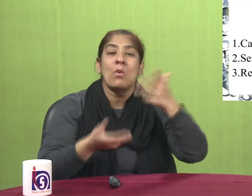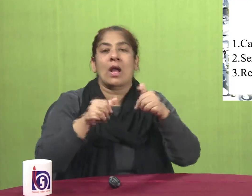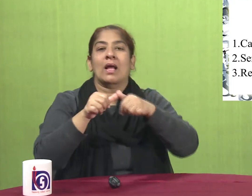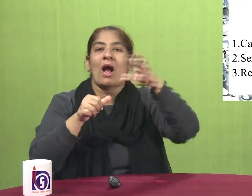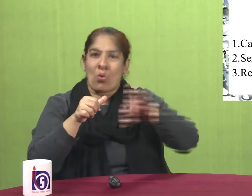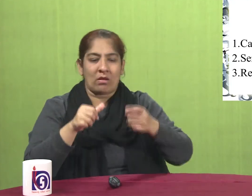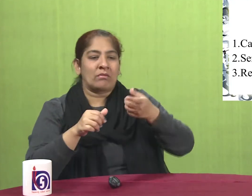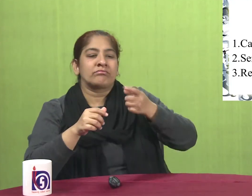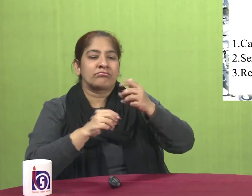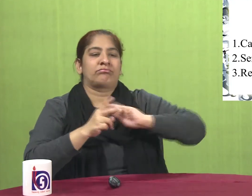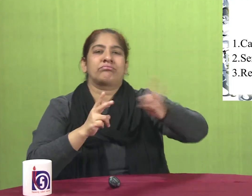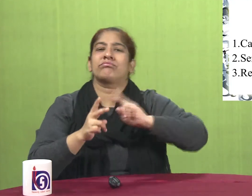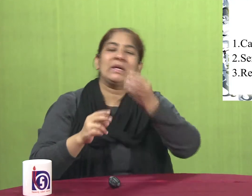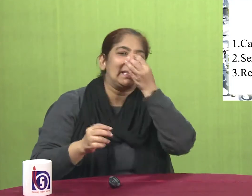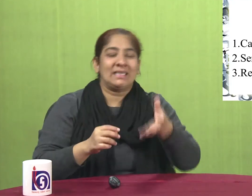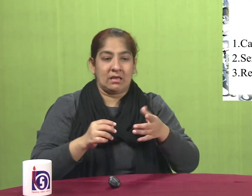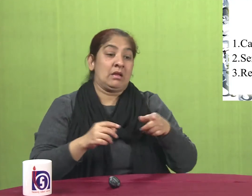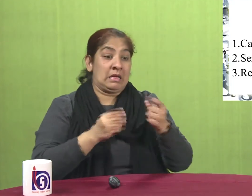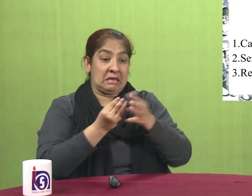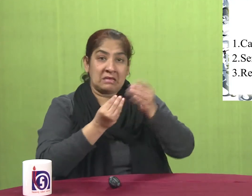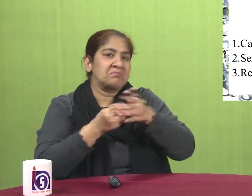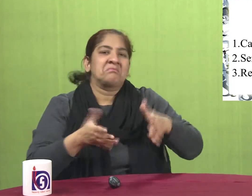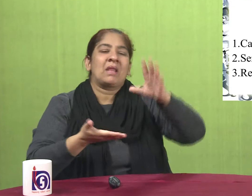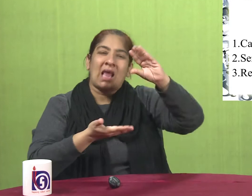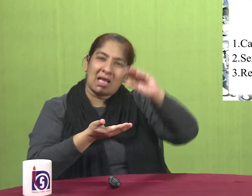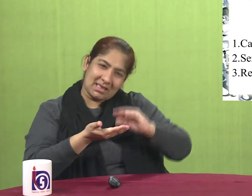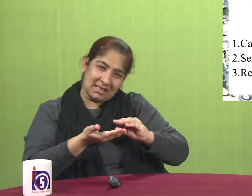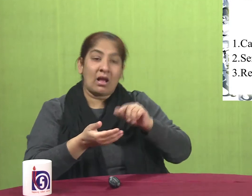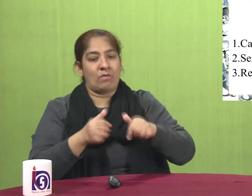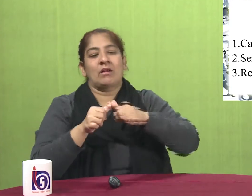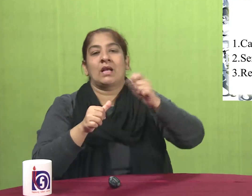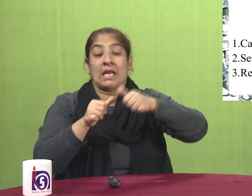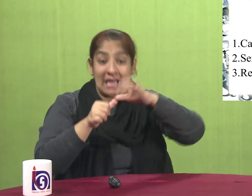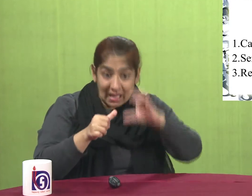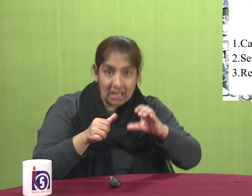There is more use of transactions, online transactions,